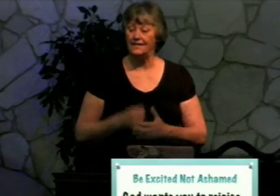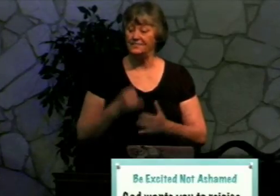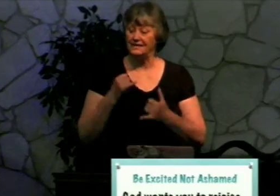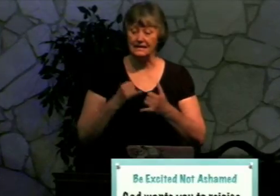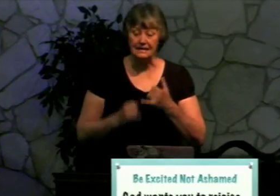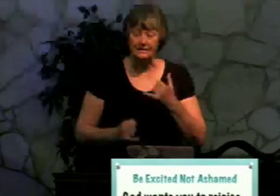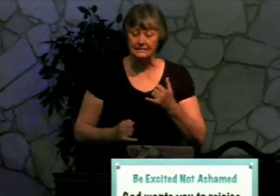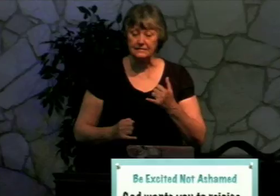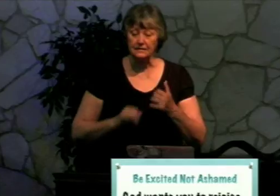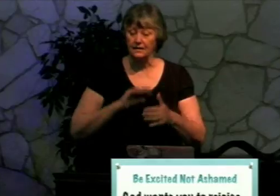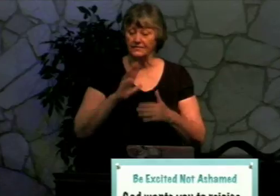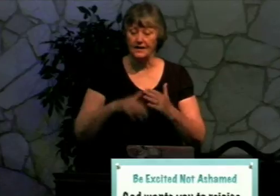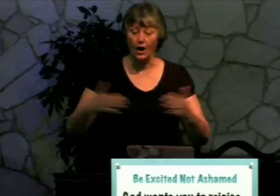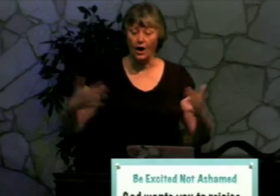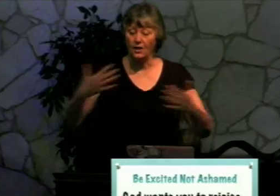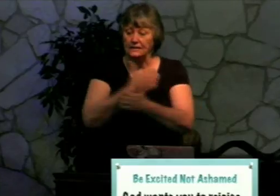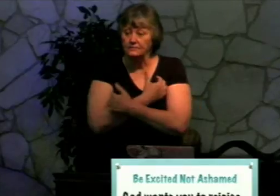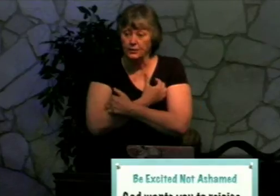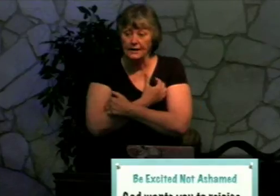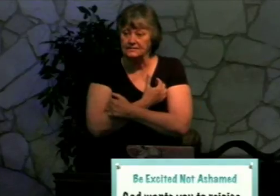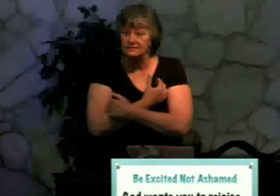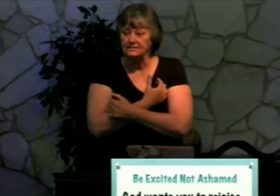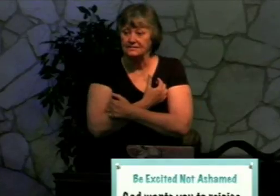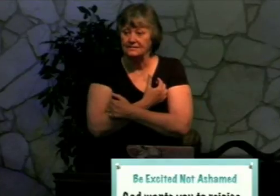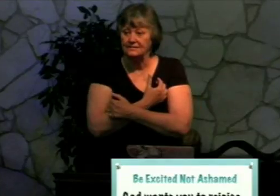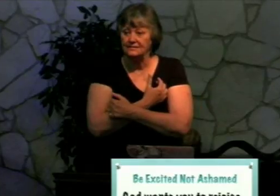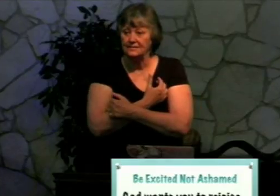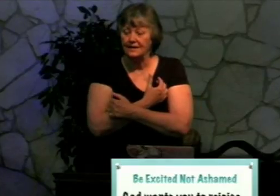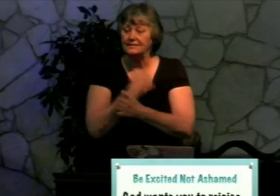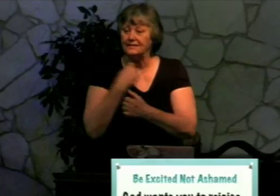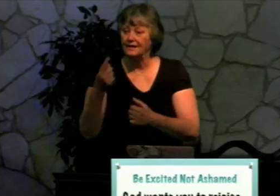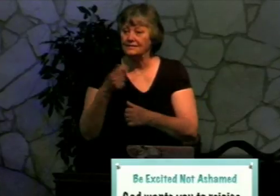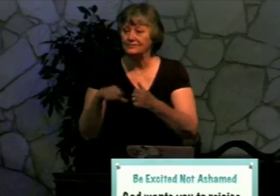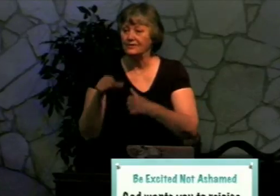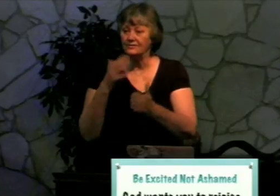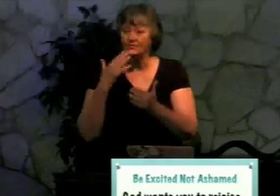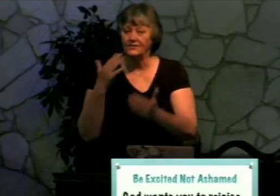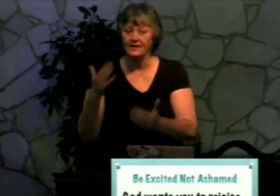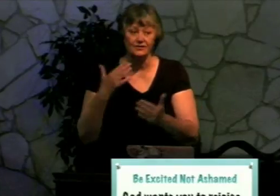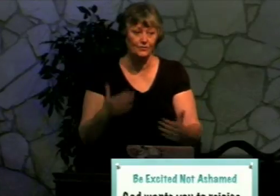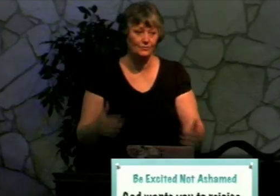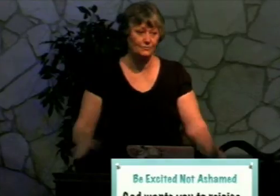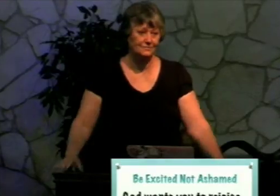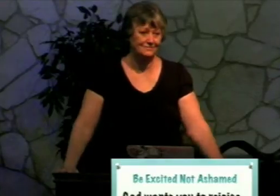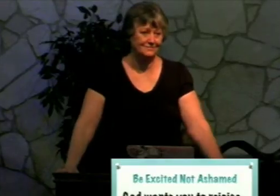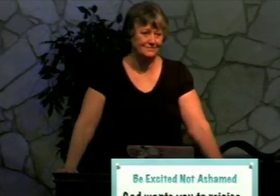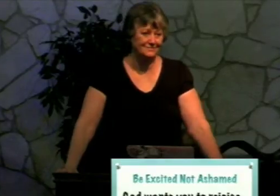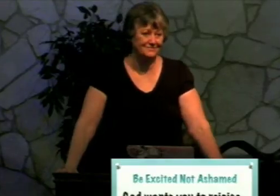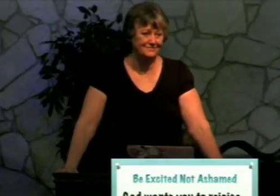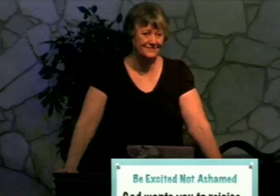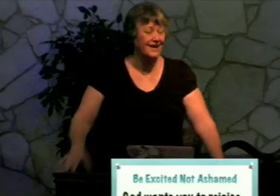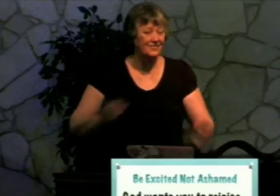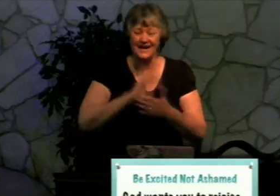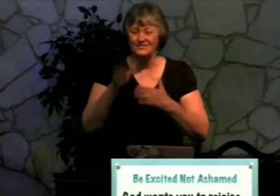at the end, they all embrace and tell each other thank you. That's